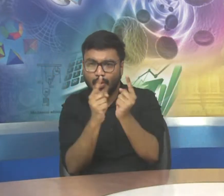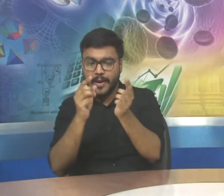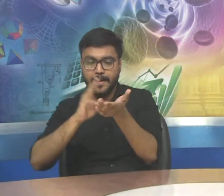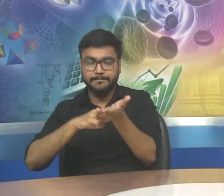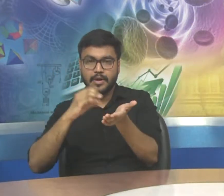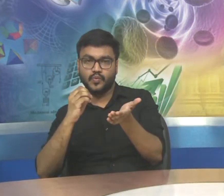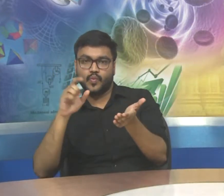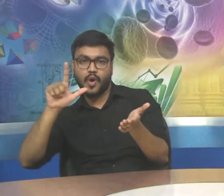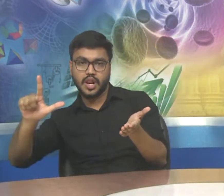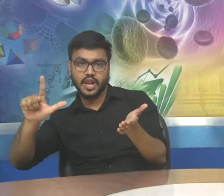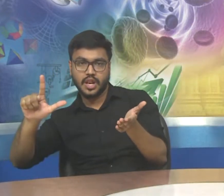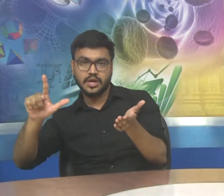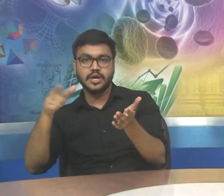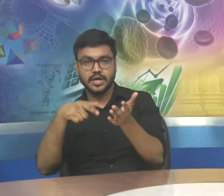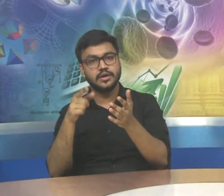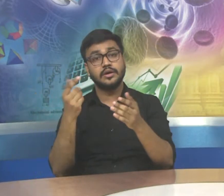SI observation.